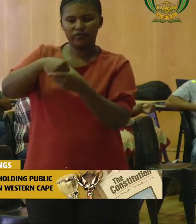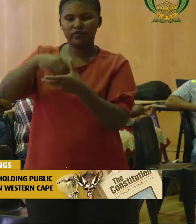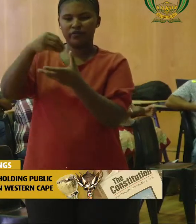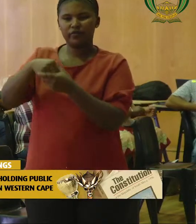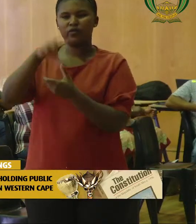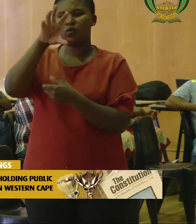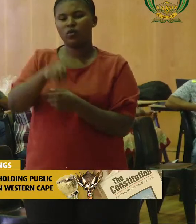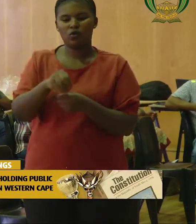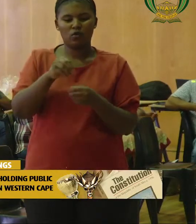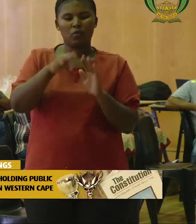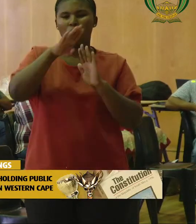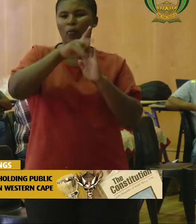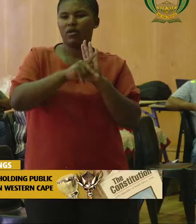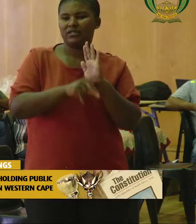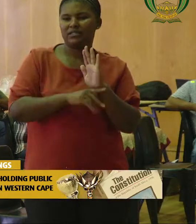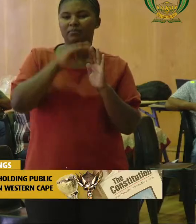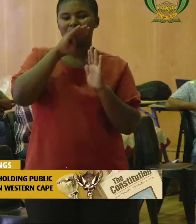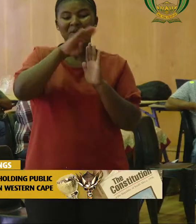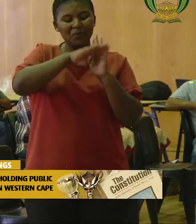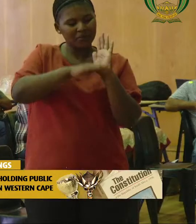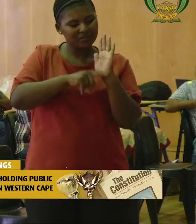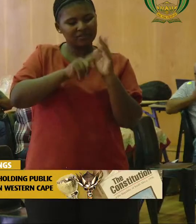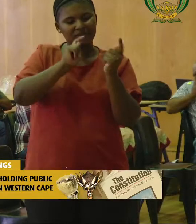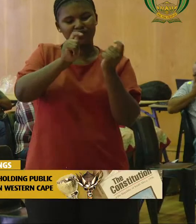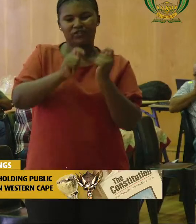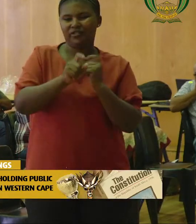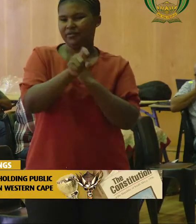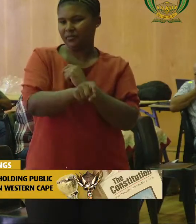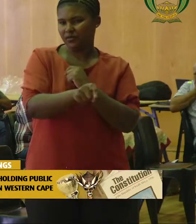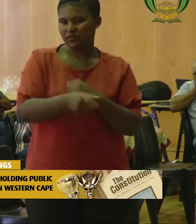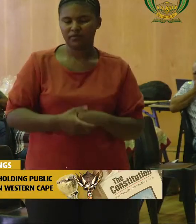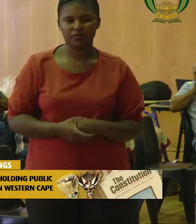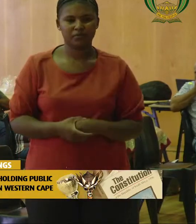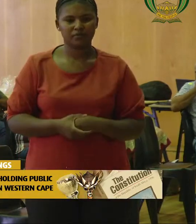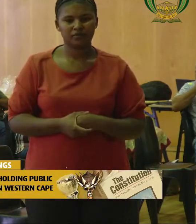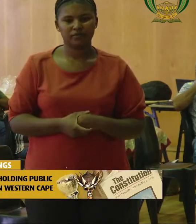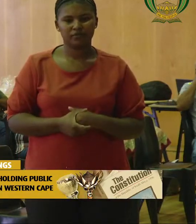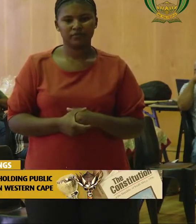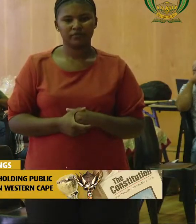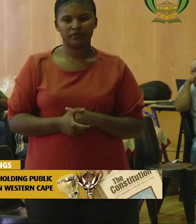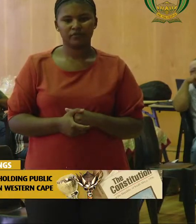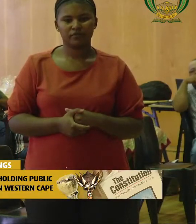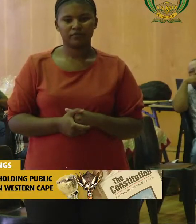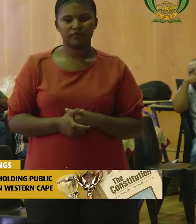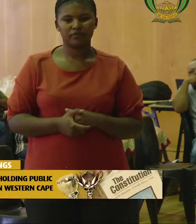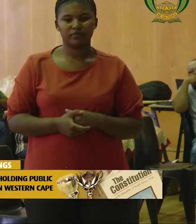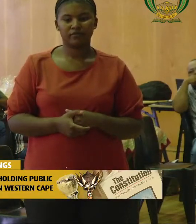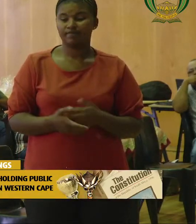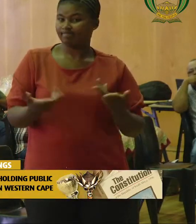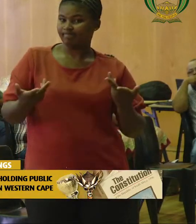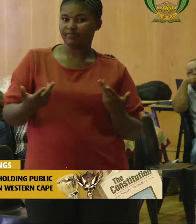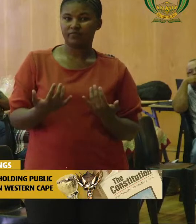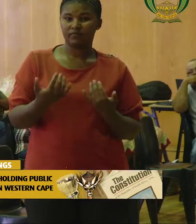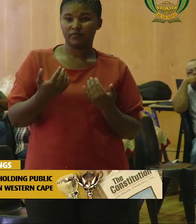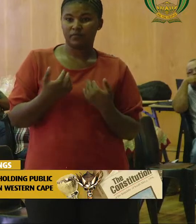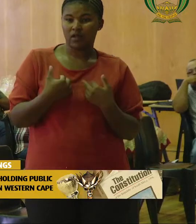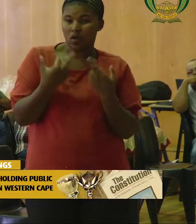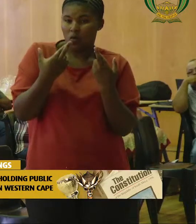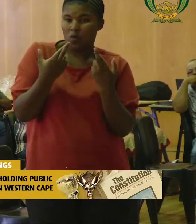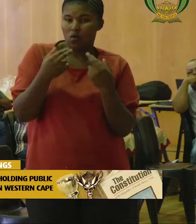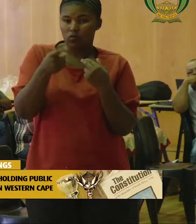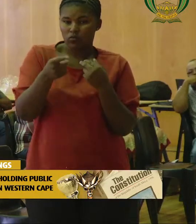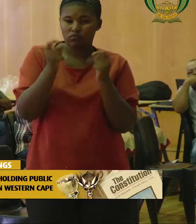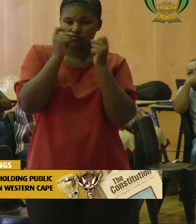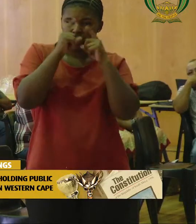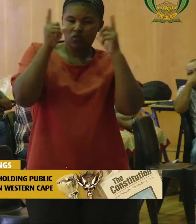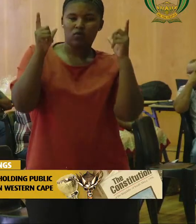of these policies that are already implemented in South Africa. I hope this will be an eye-opener for